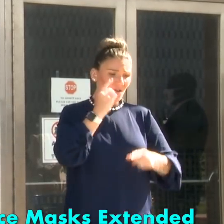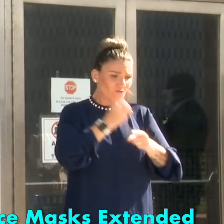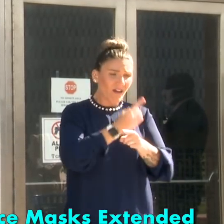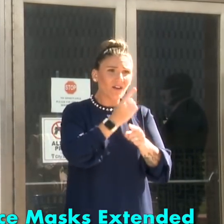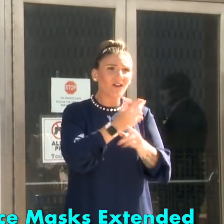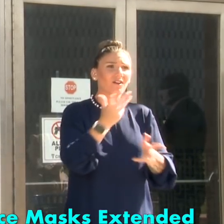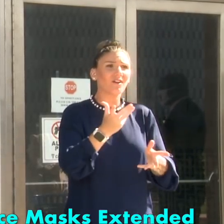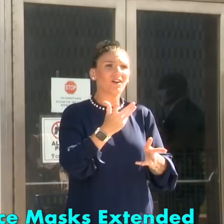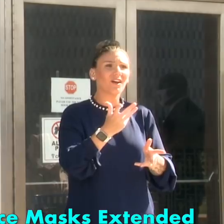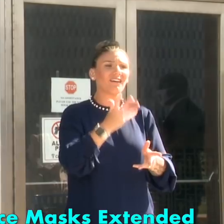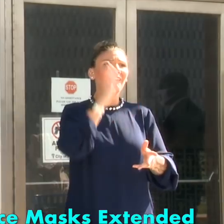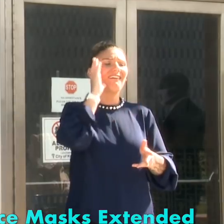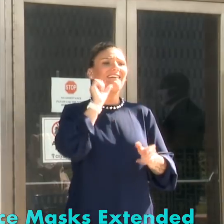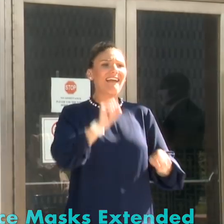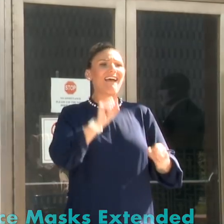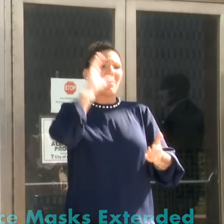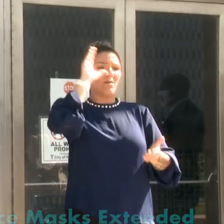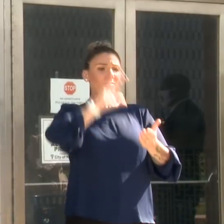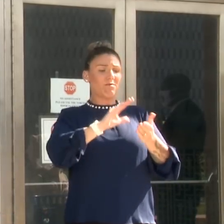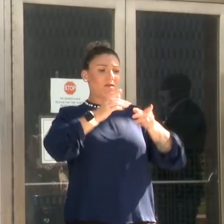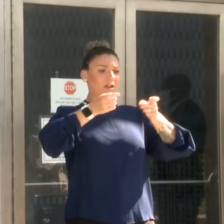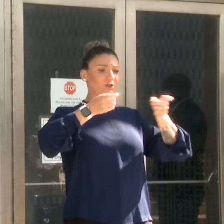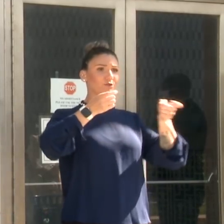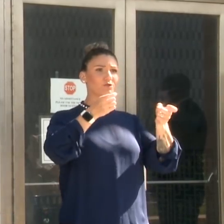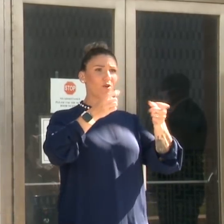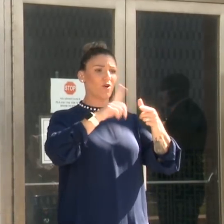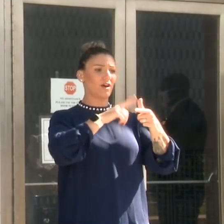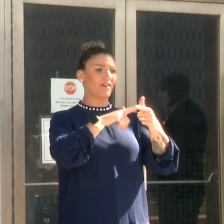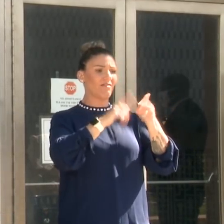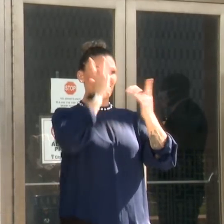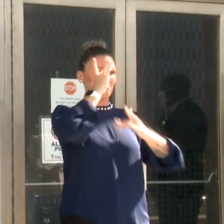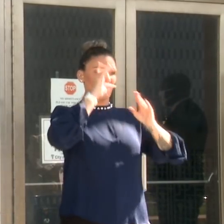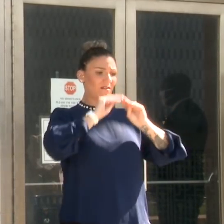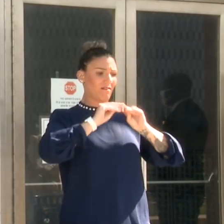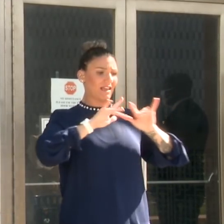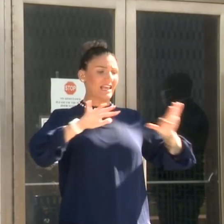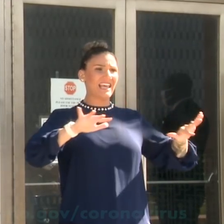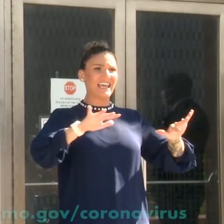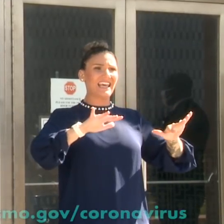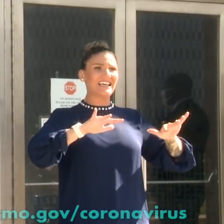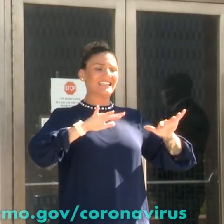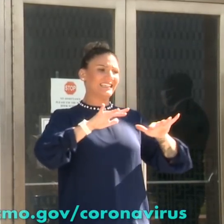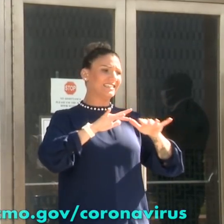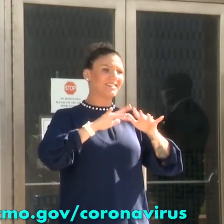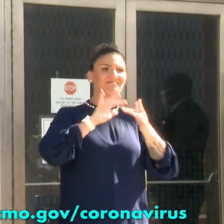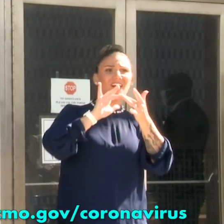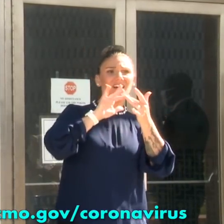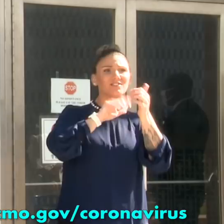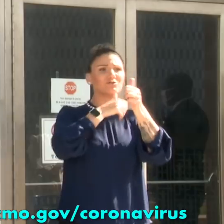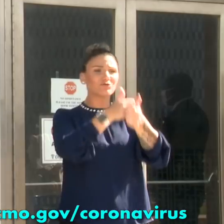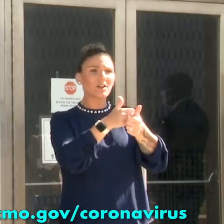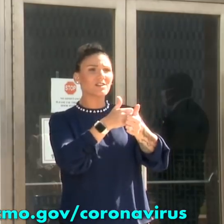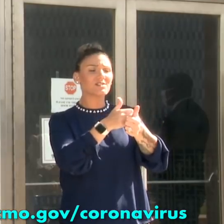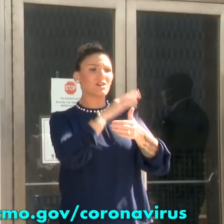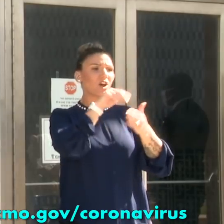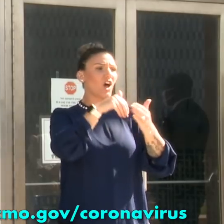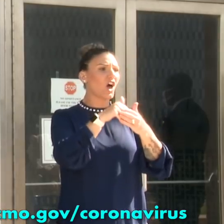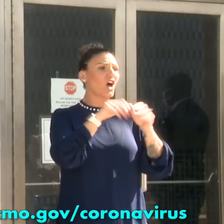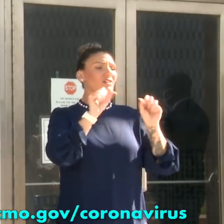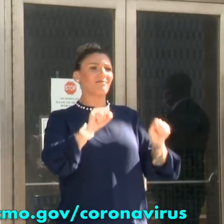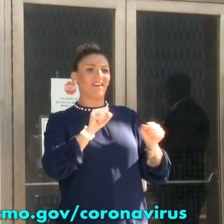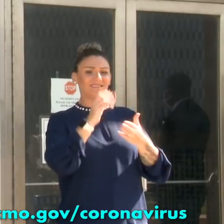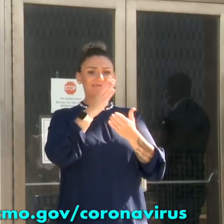we can bring it under enough control that then disease outbreak investigation, contact tracing can put out the